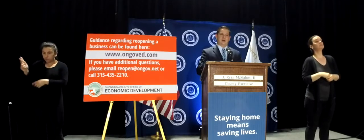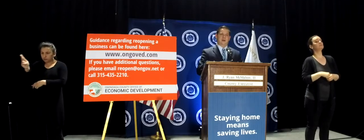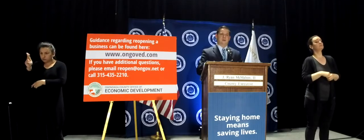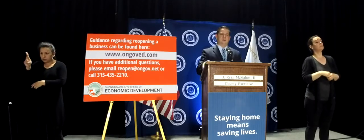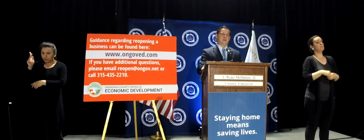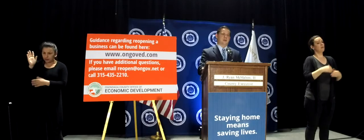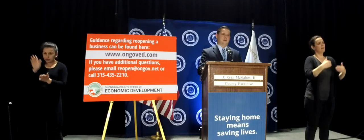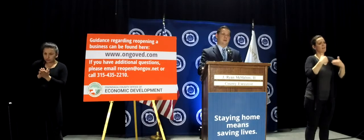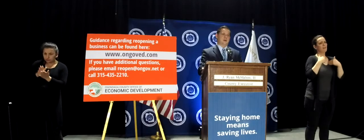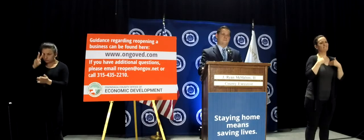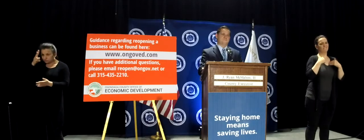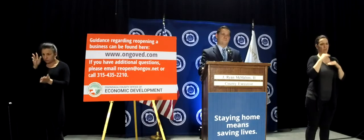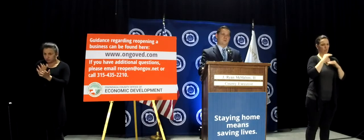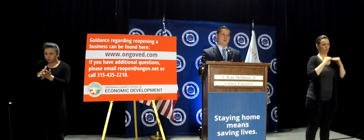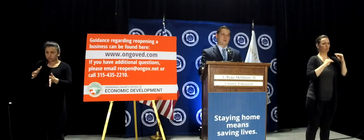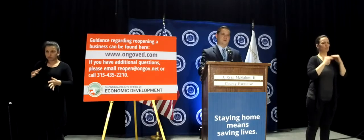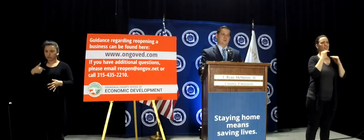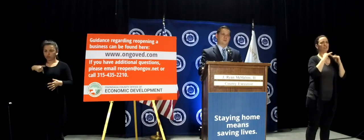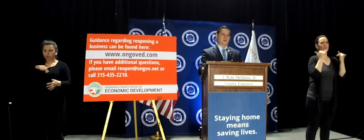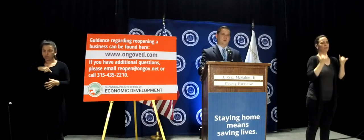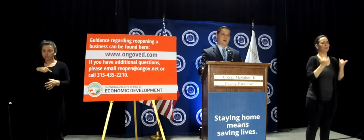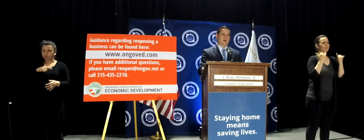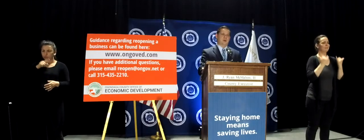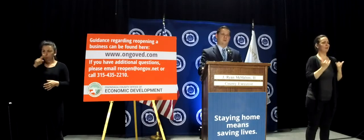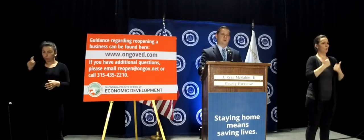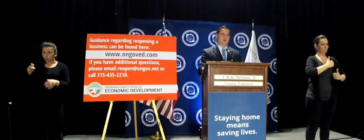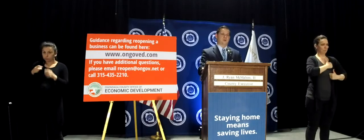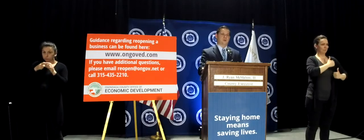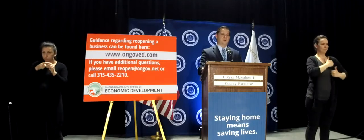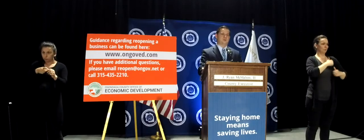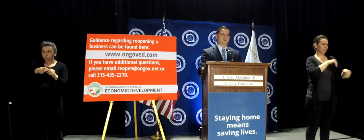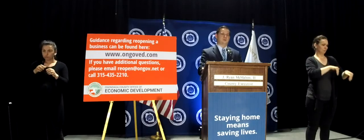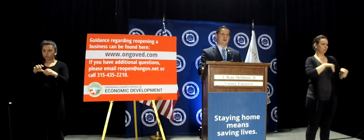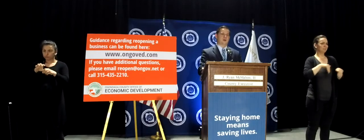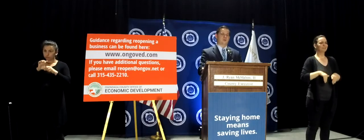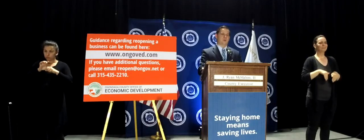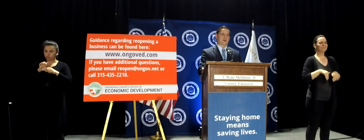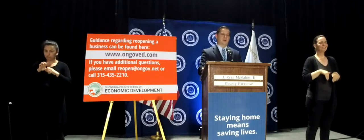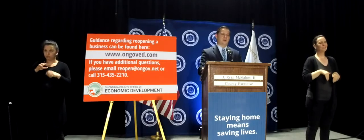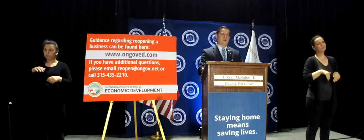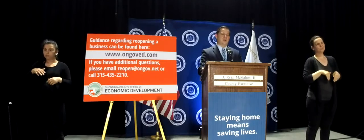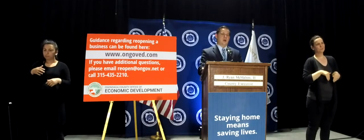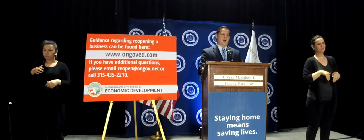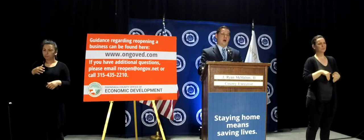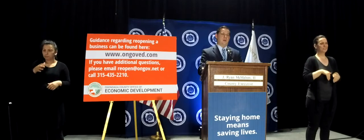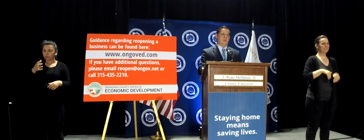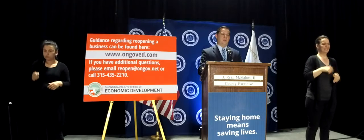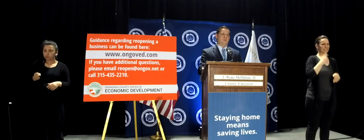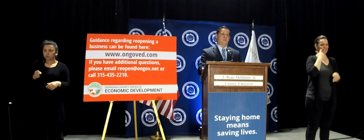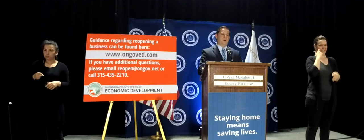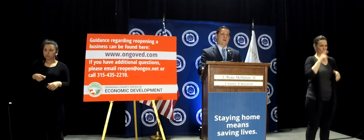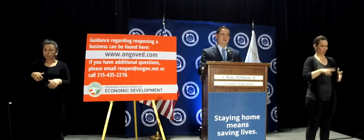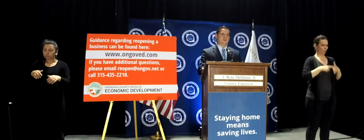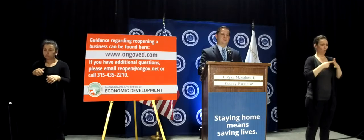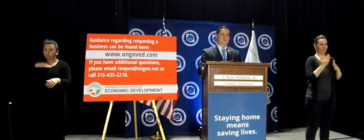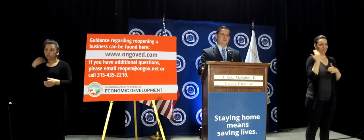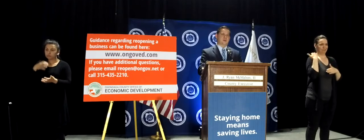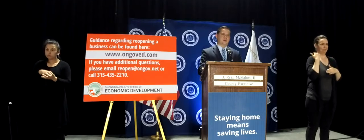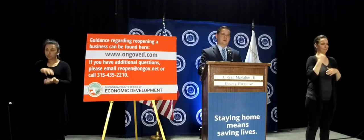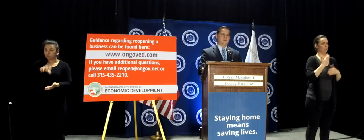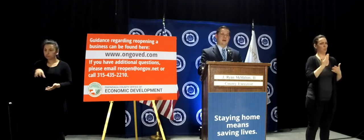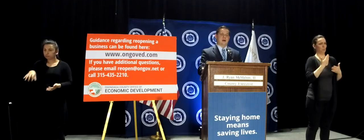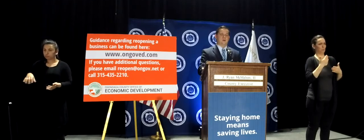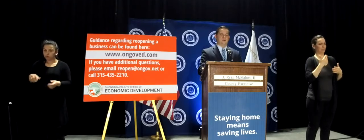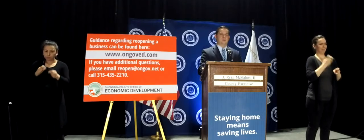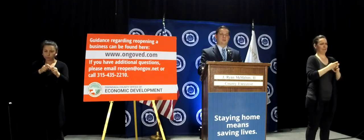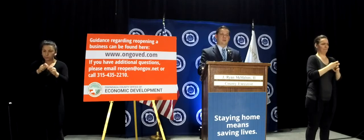construction going on out at our Veterans Cemetery right now. I was there over the weekend. But